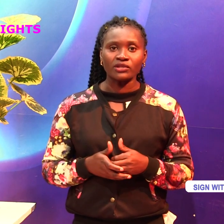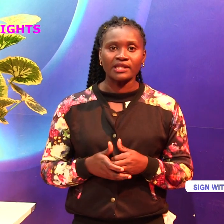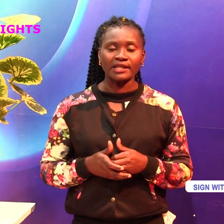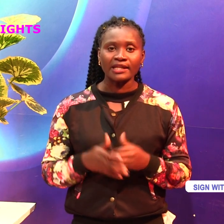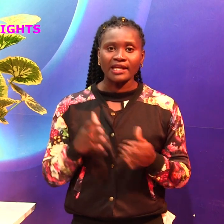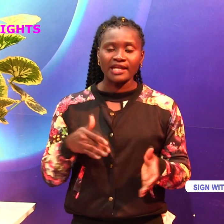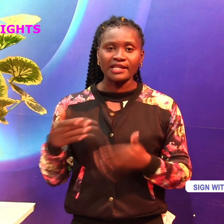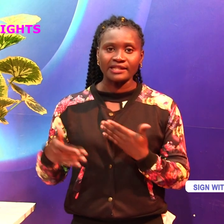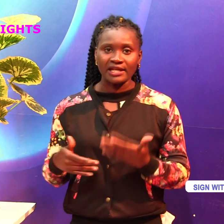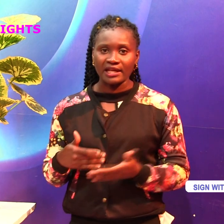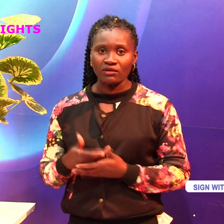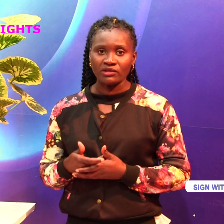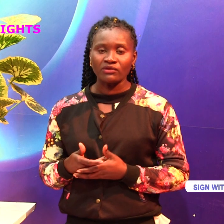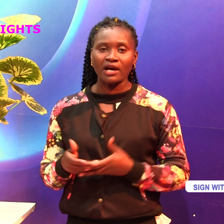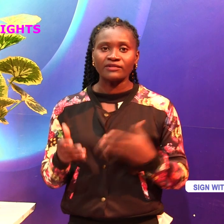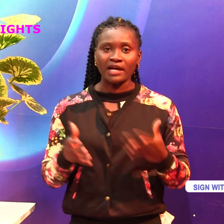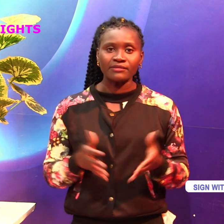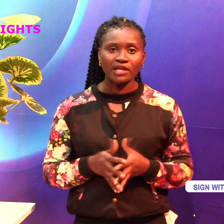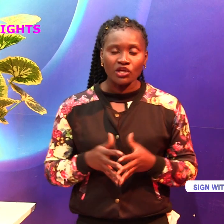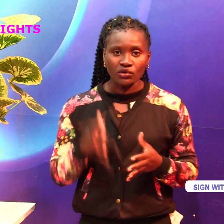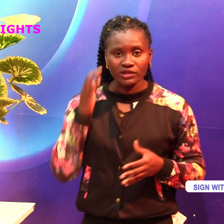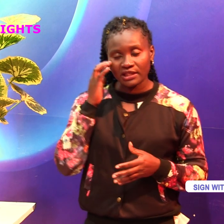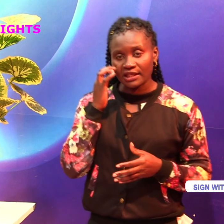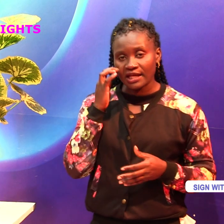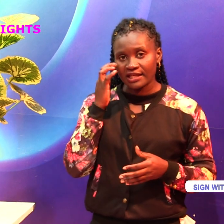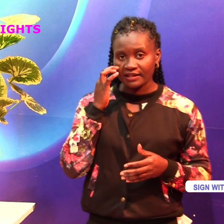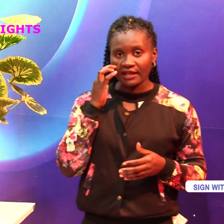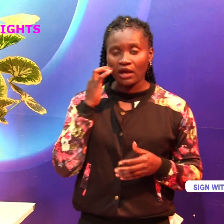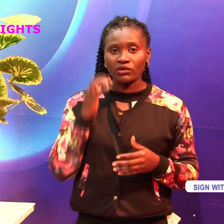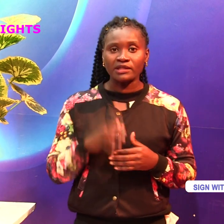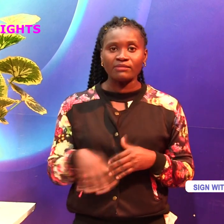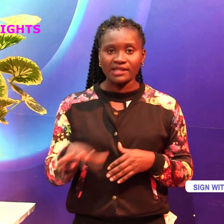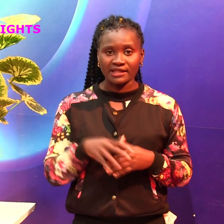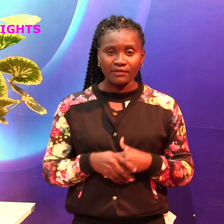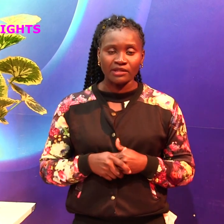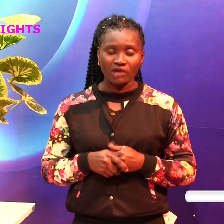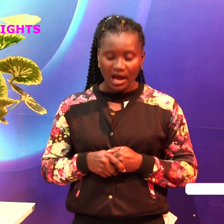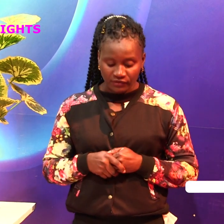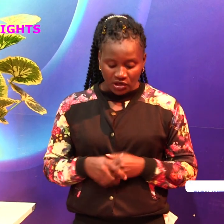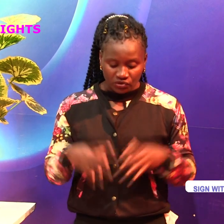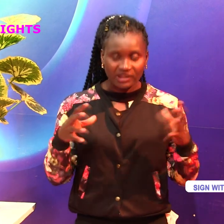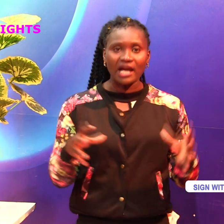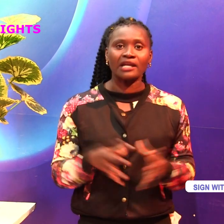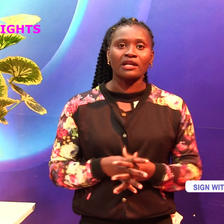used in Kenyan Sign Language. We have terms used in Kenyan Sign Language, basic terms that we have to sign